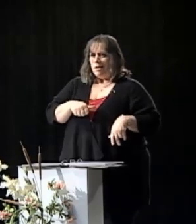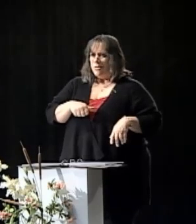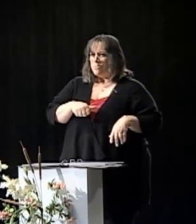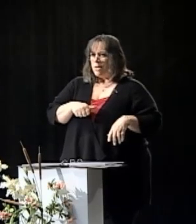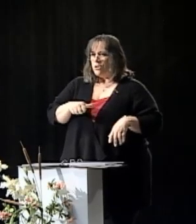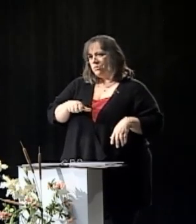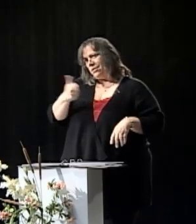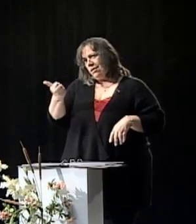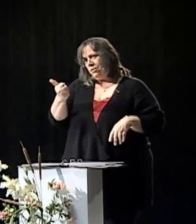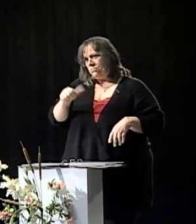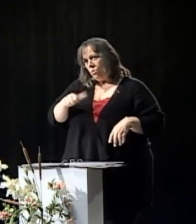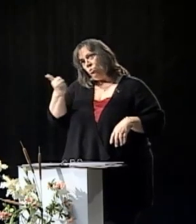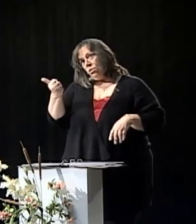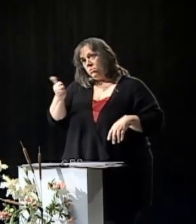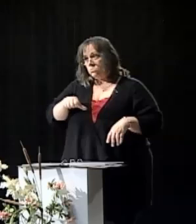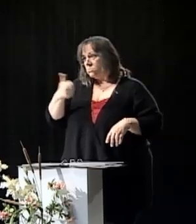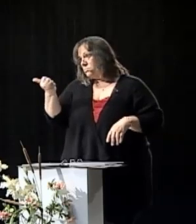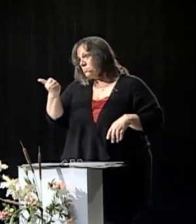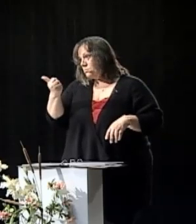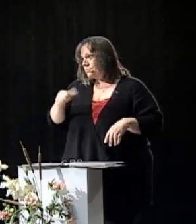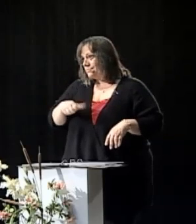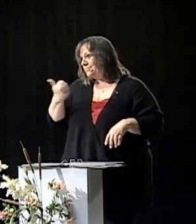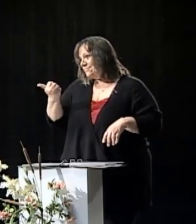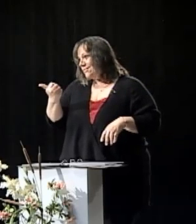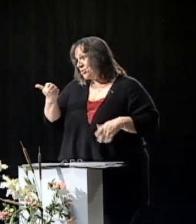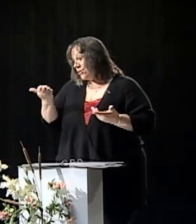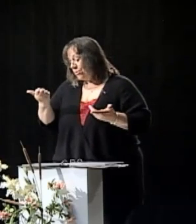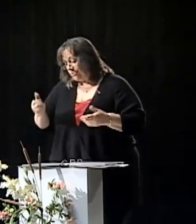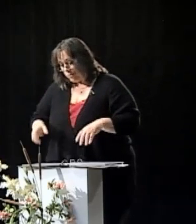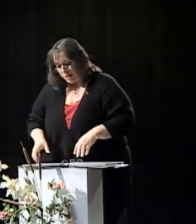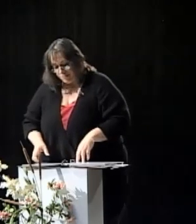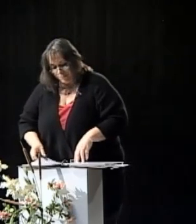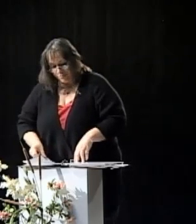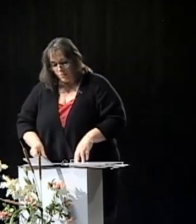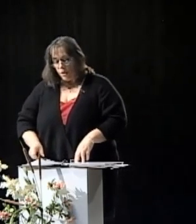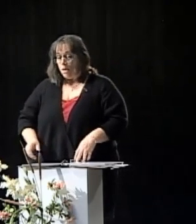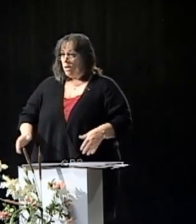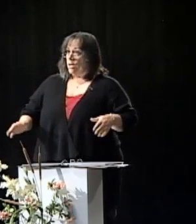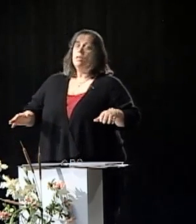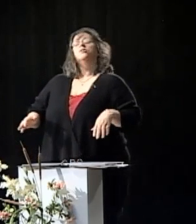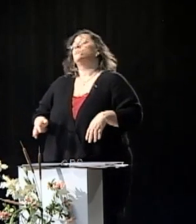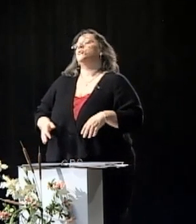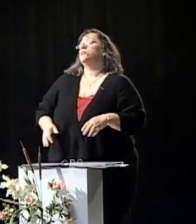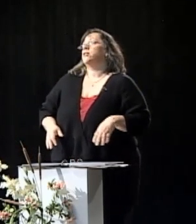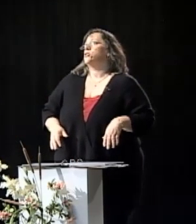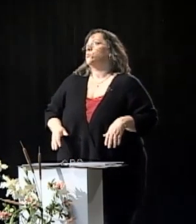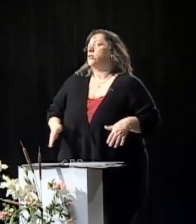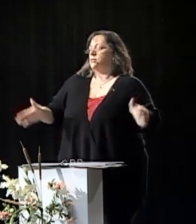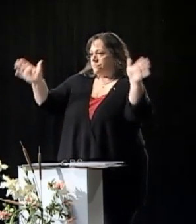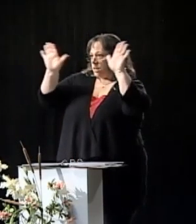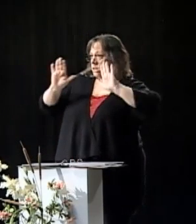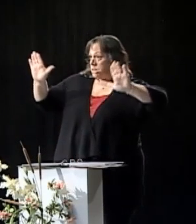Other ways you can kind of go or. Is another way of doing it. So when we do the days of the week,